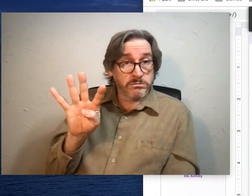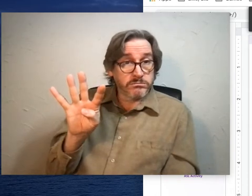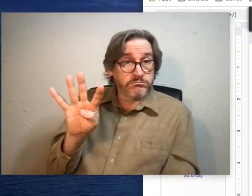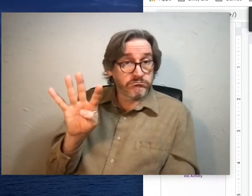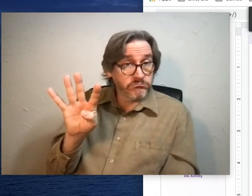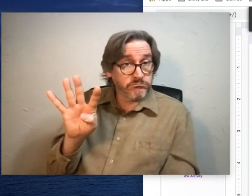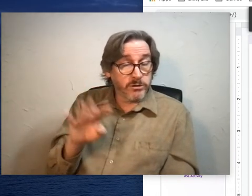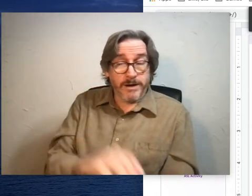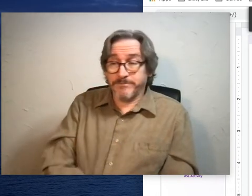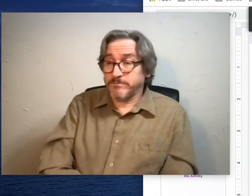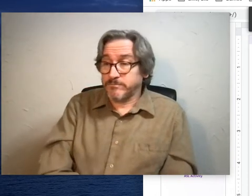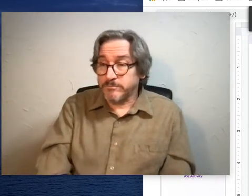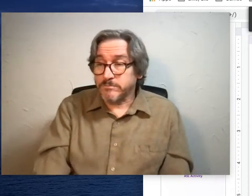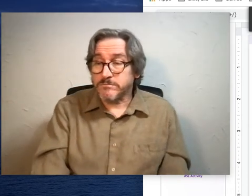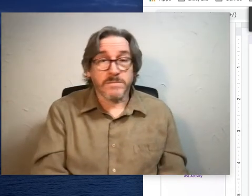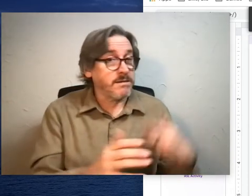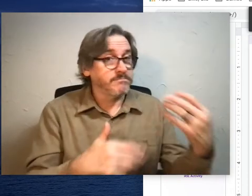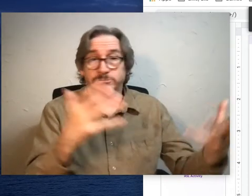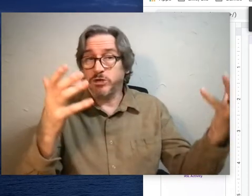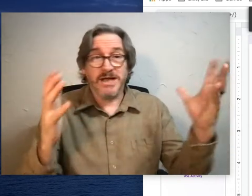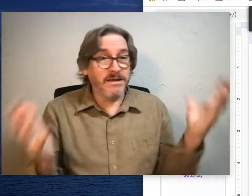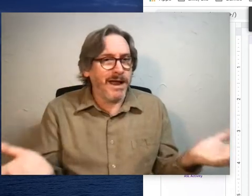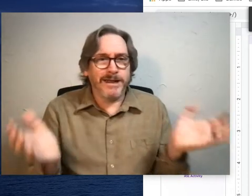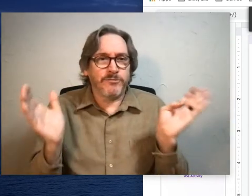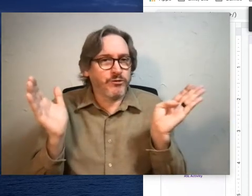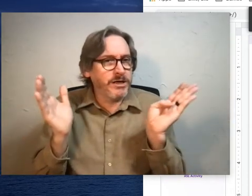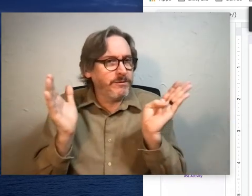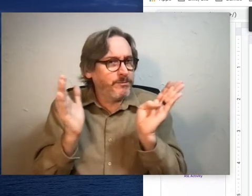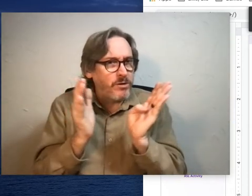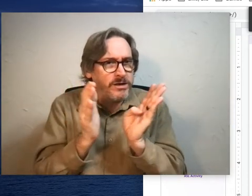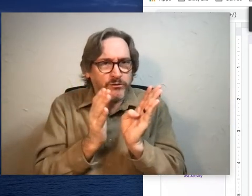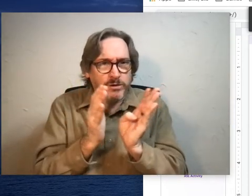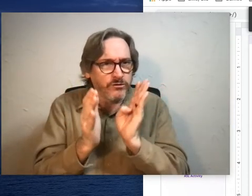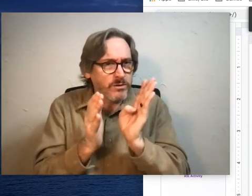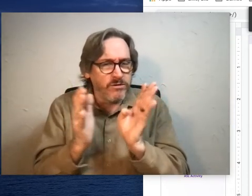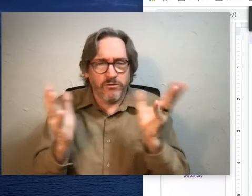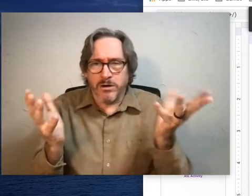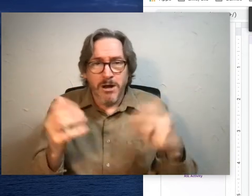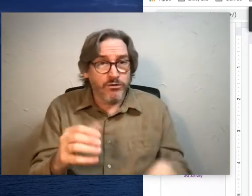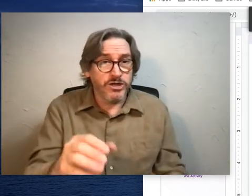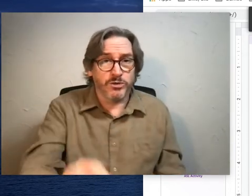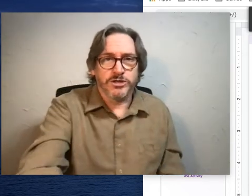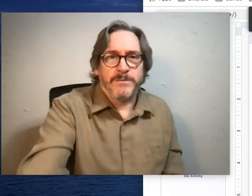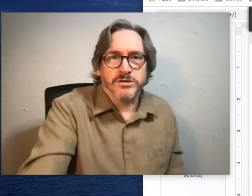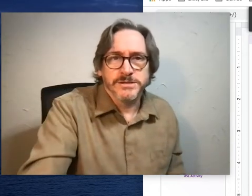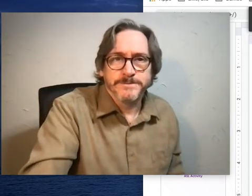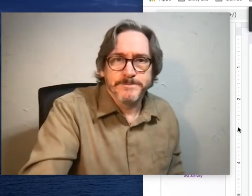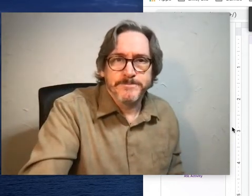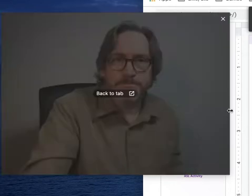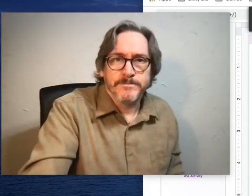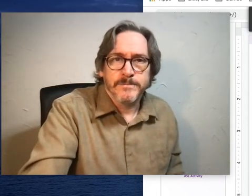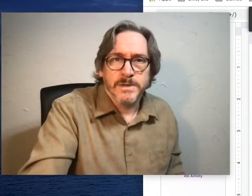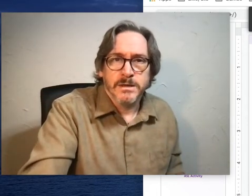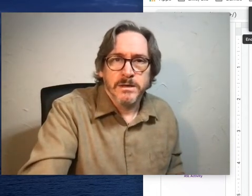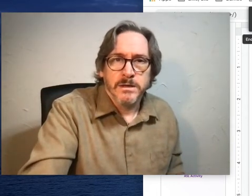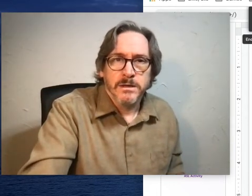All right. So 3.3 and 3.4, pretty short chapters.